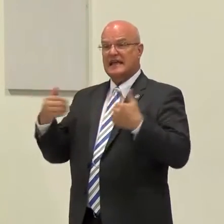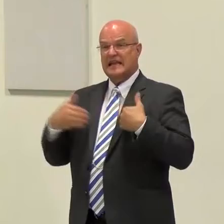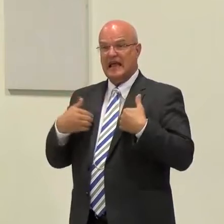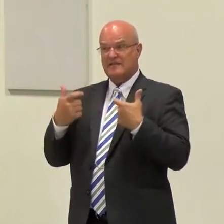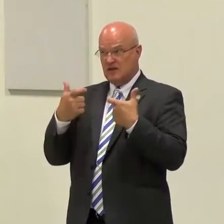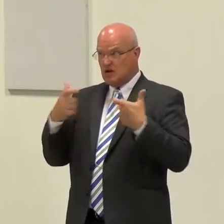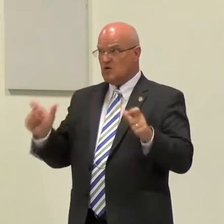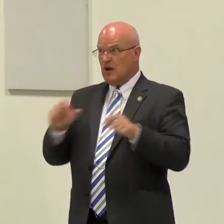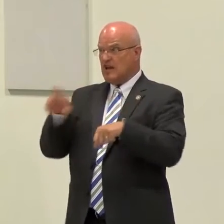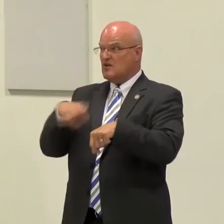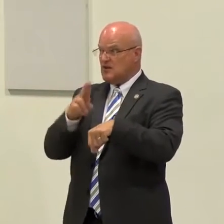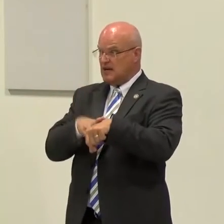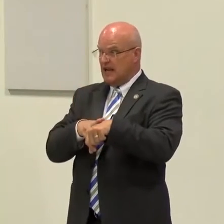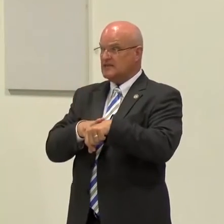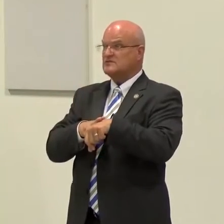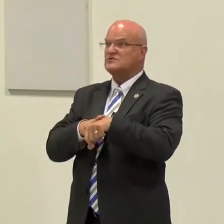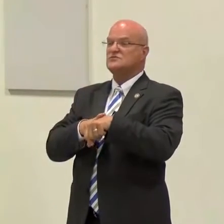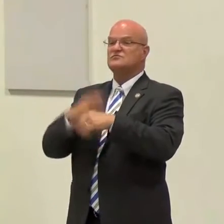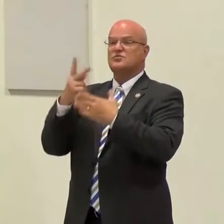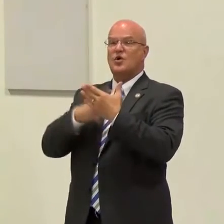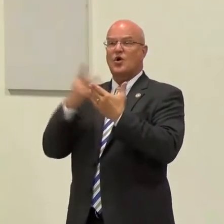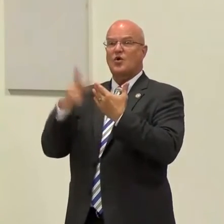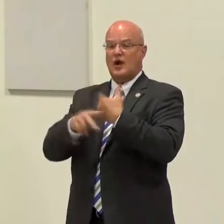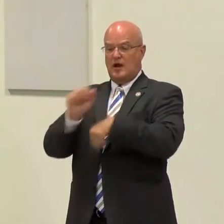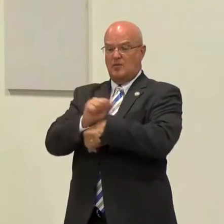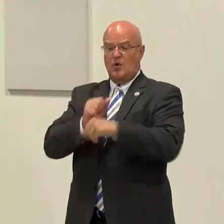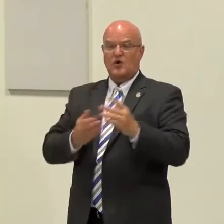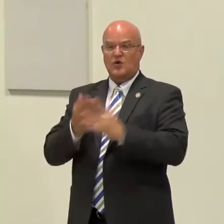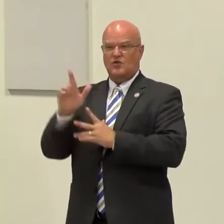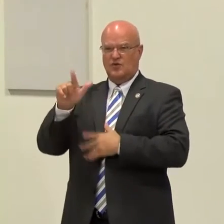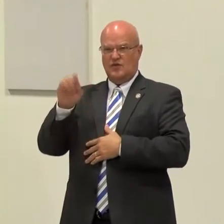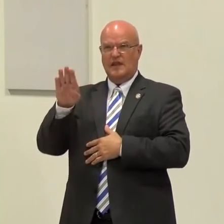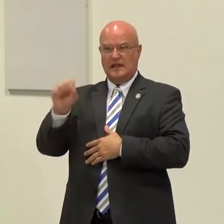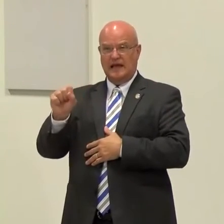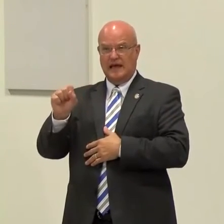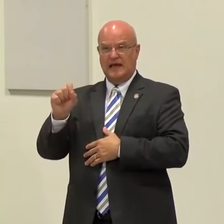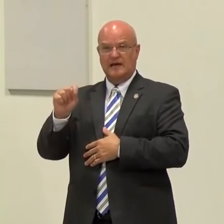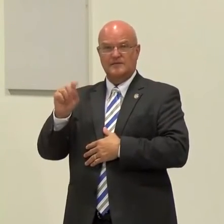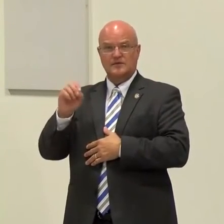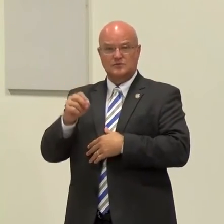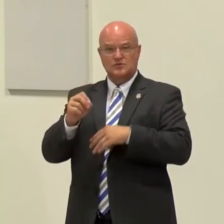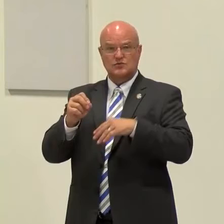a greater national program working through the labs to